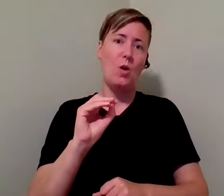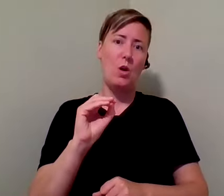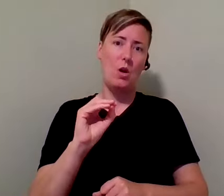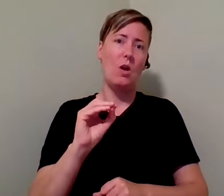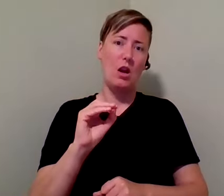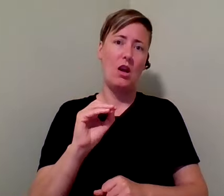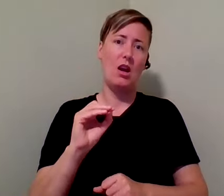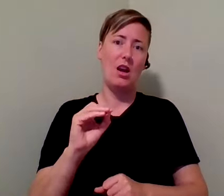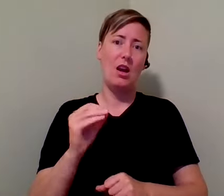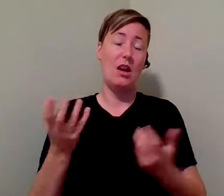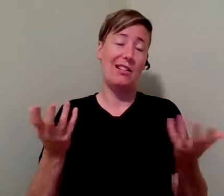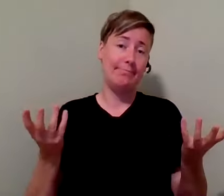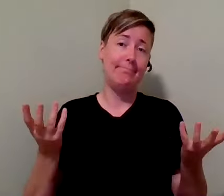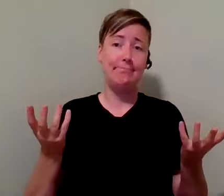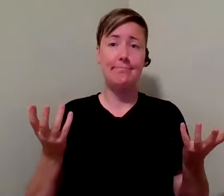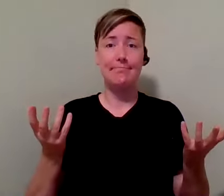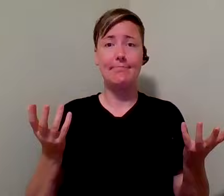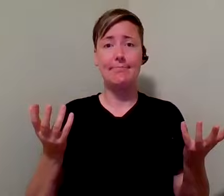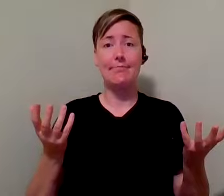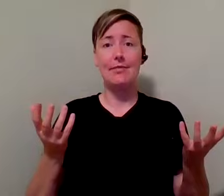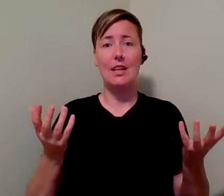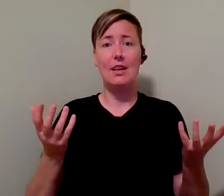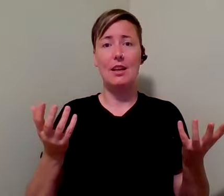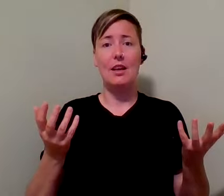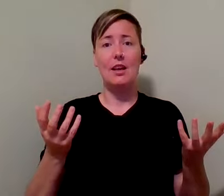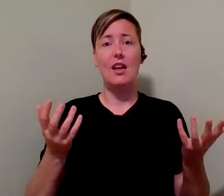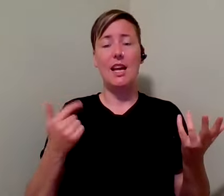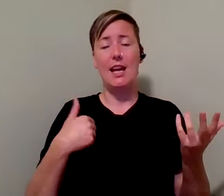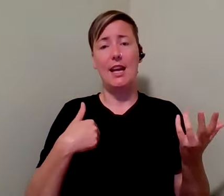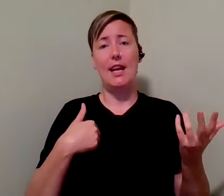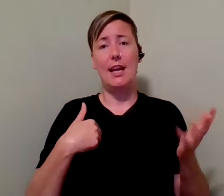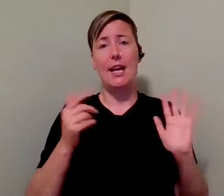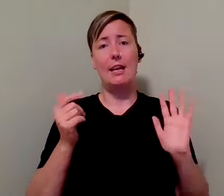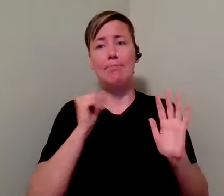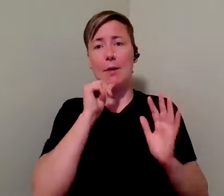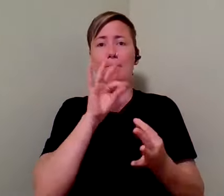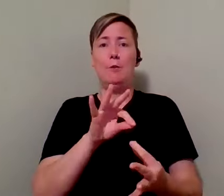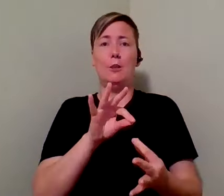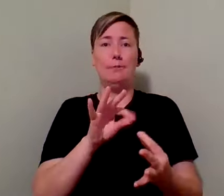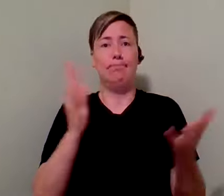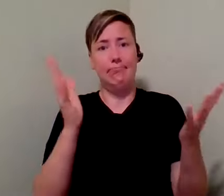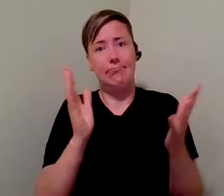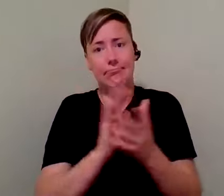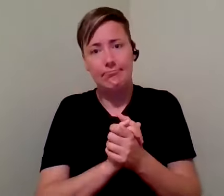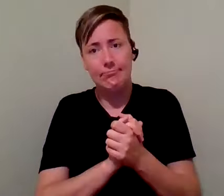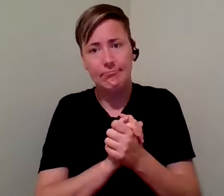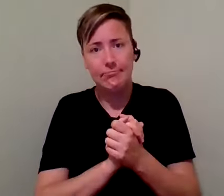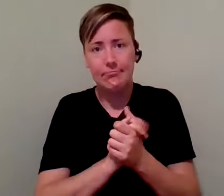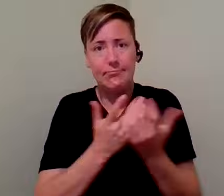I didn't have a spotless record, and that's all I'm going to say publicly. And making some of those